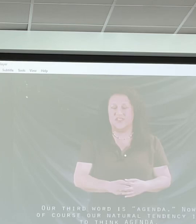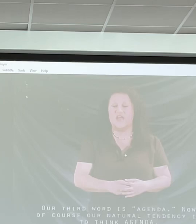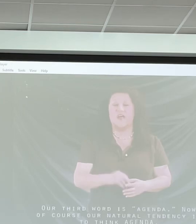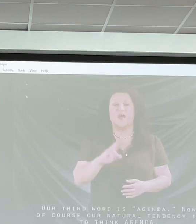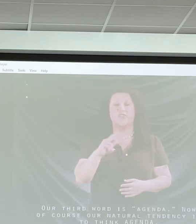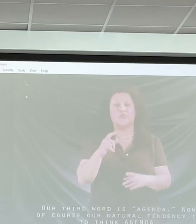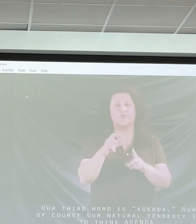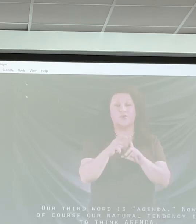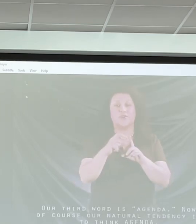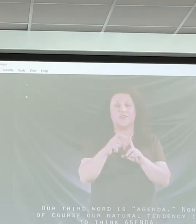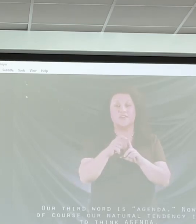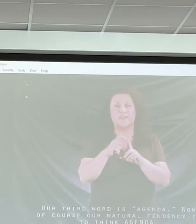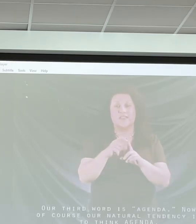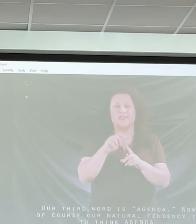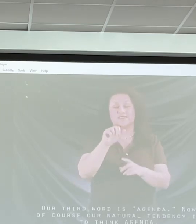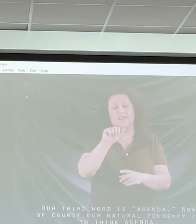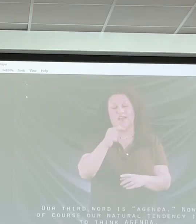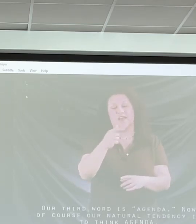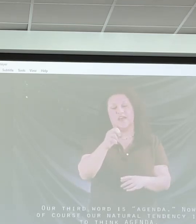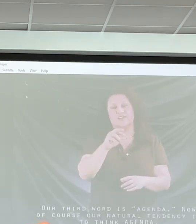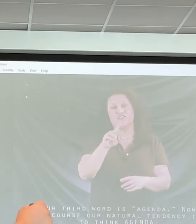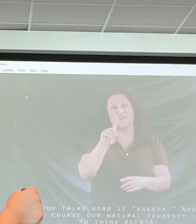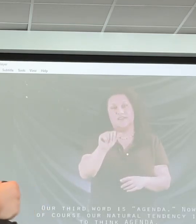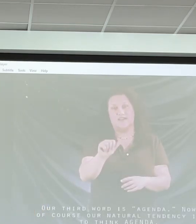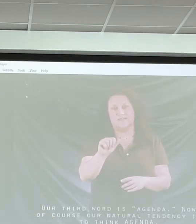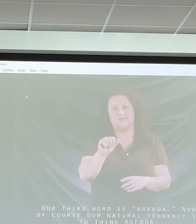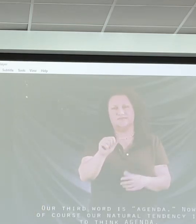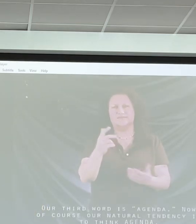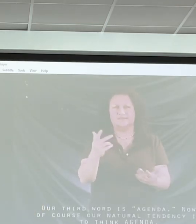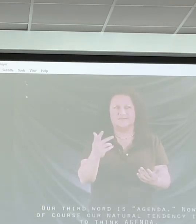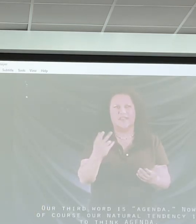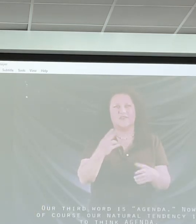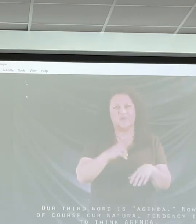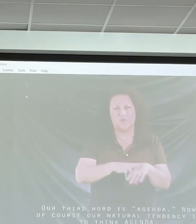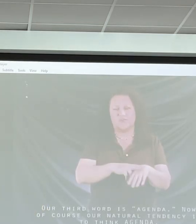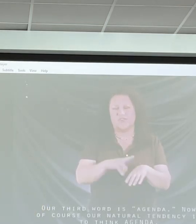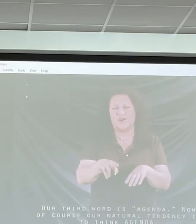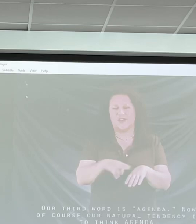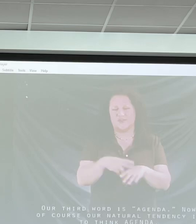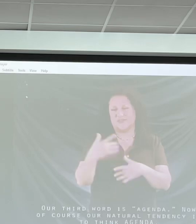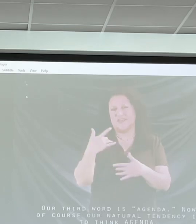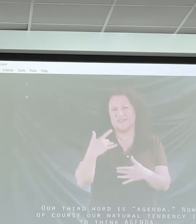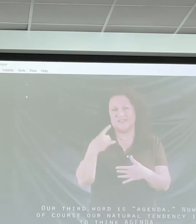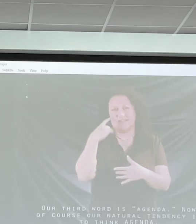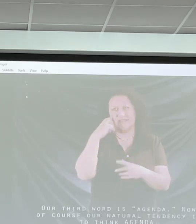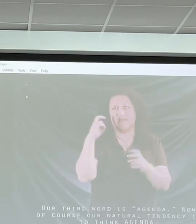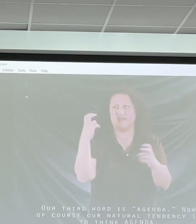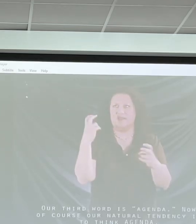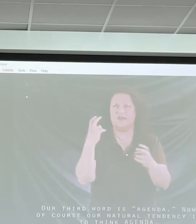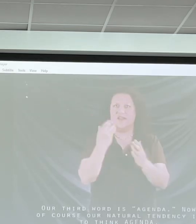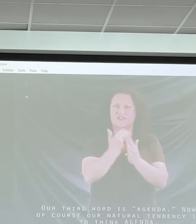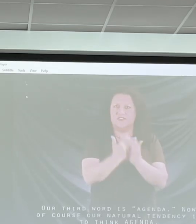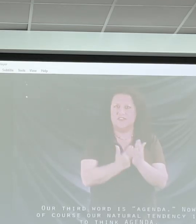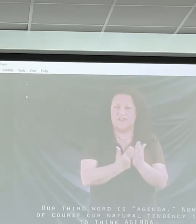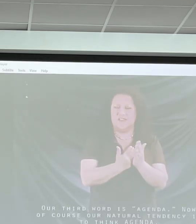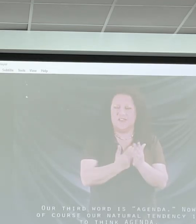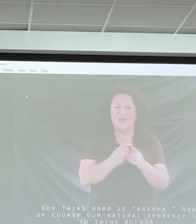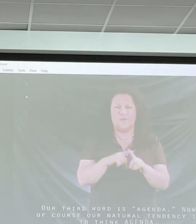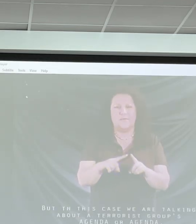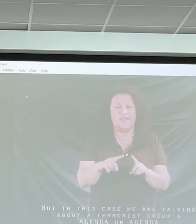Our third word is agenda. Now, of course, our natural tendency is to think agenda. But in